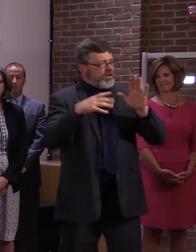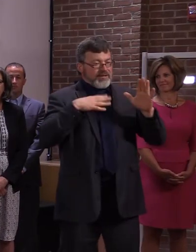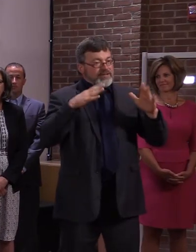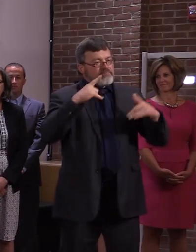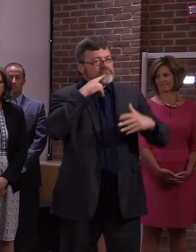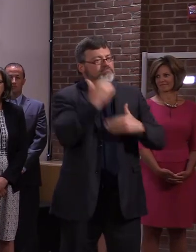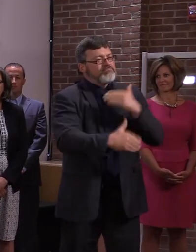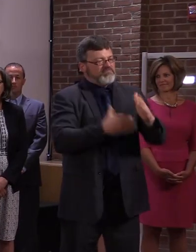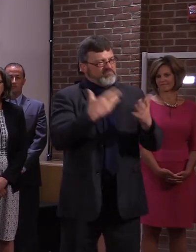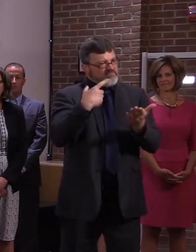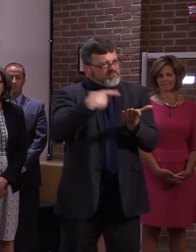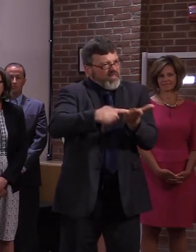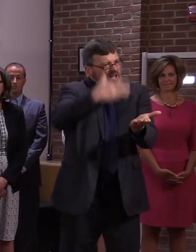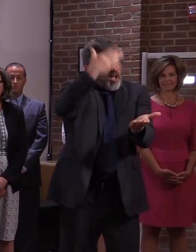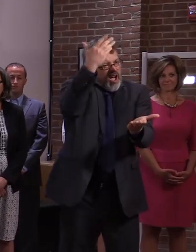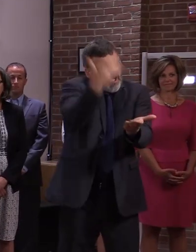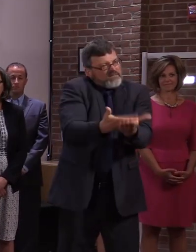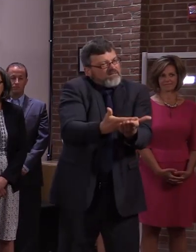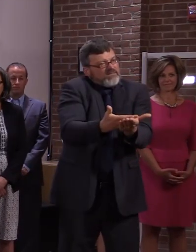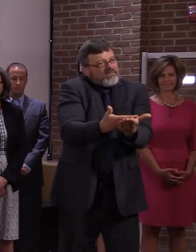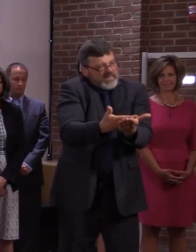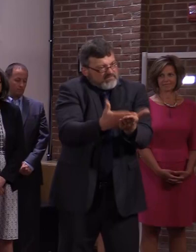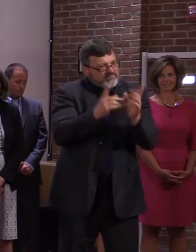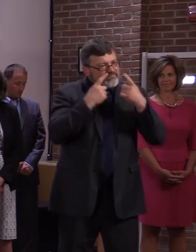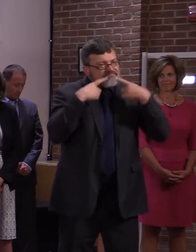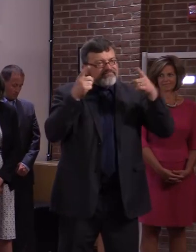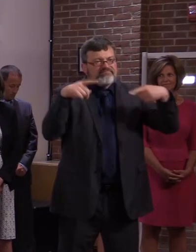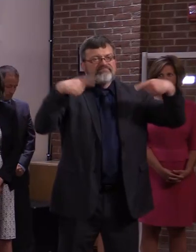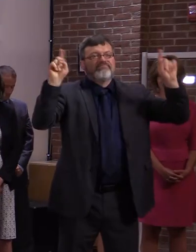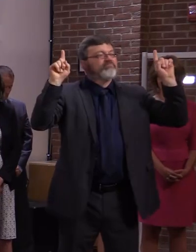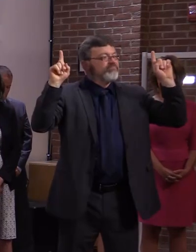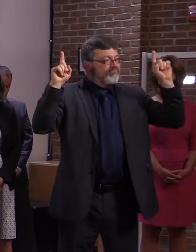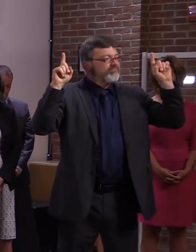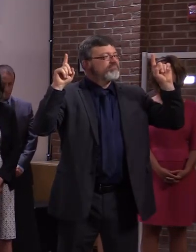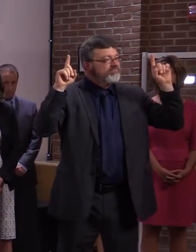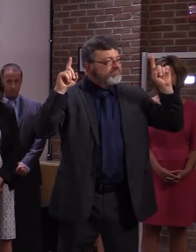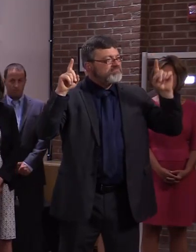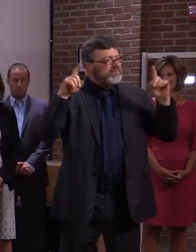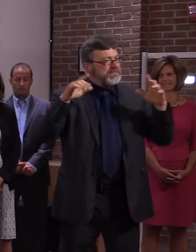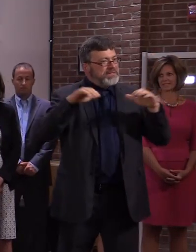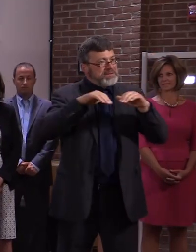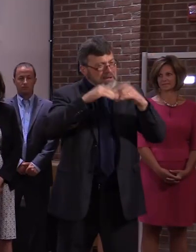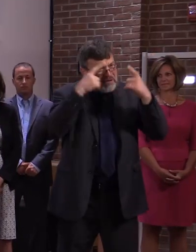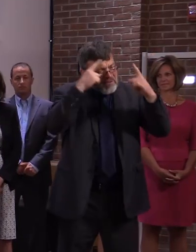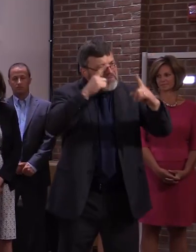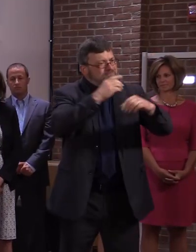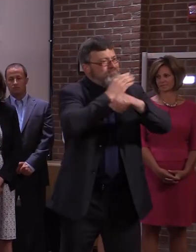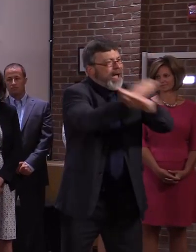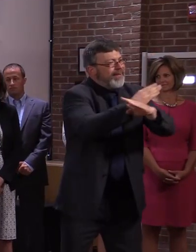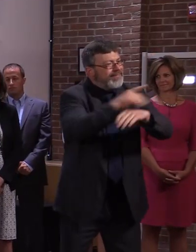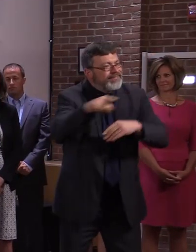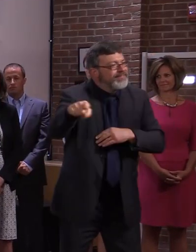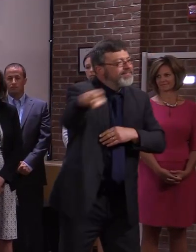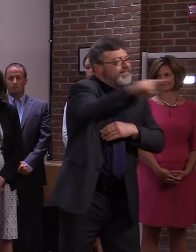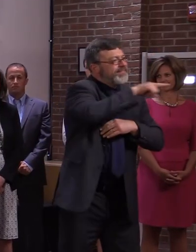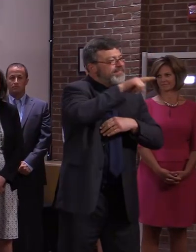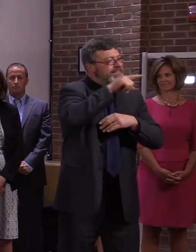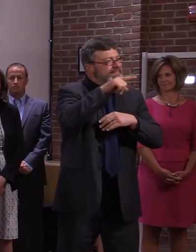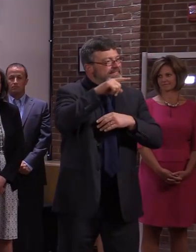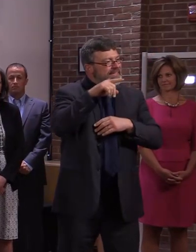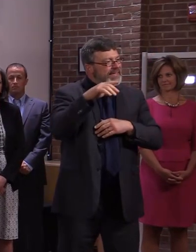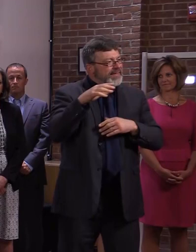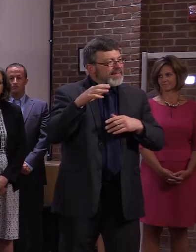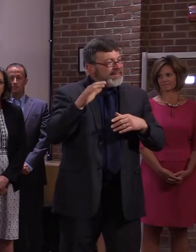nation. That in order to protect the most vulnerable, a simple to understand and easy to